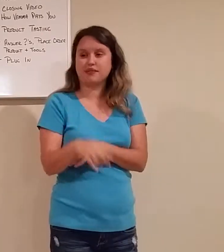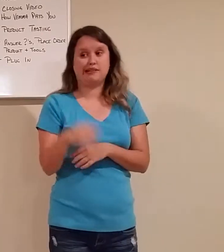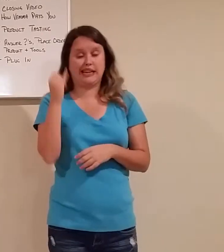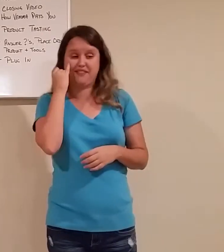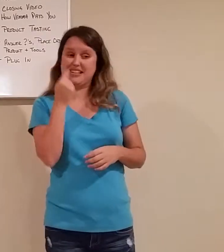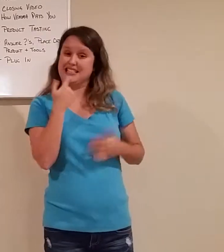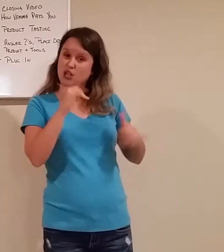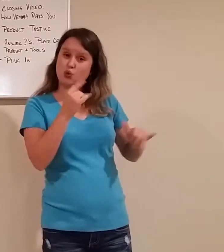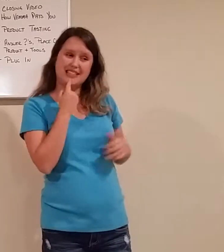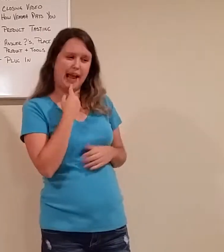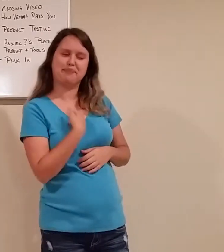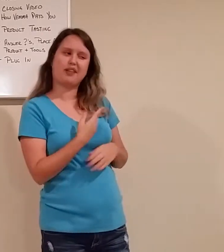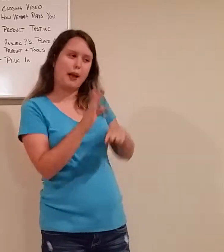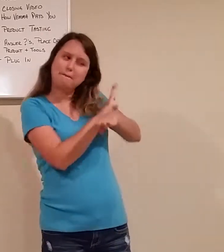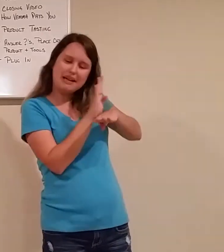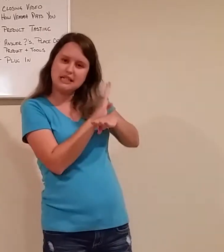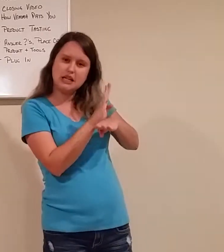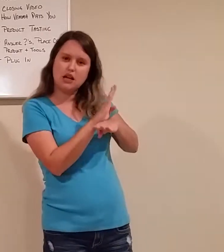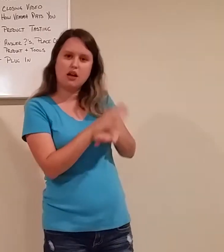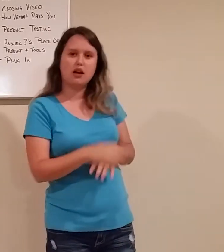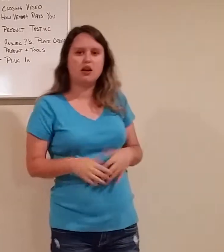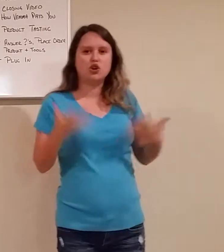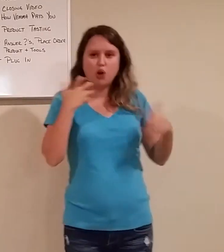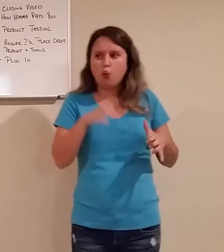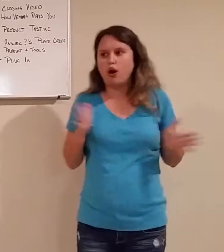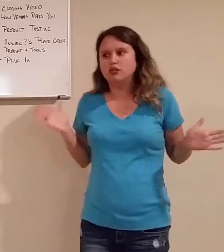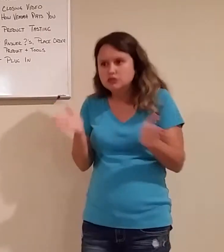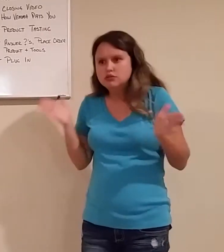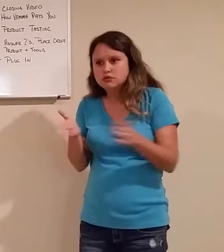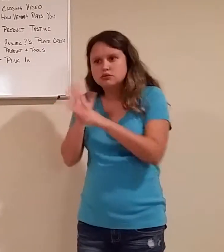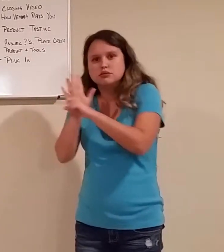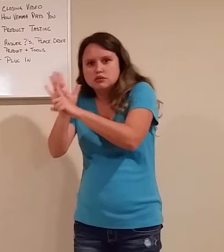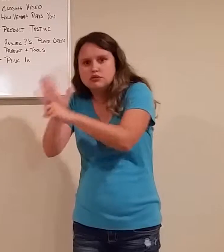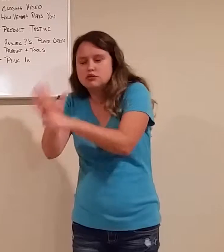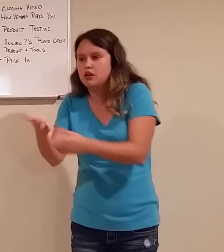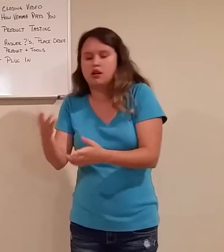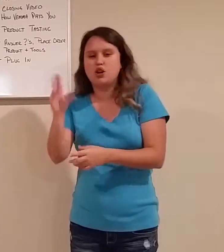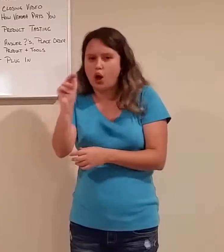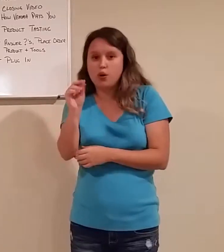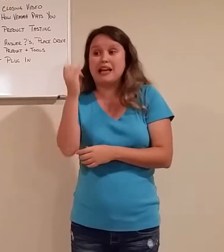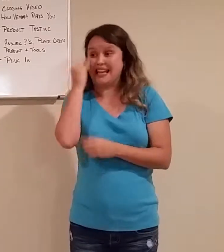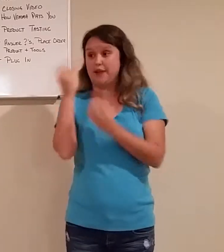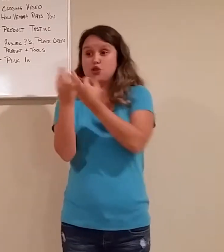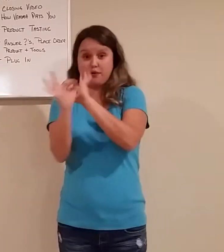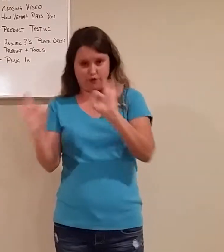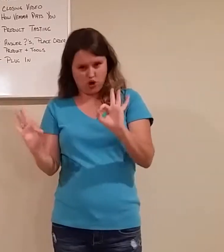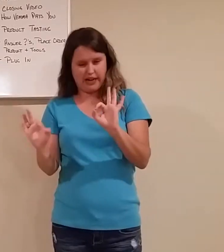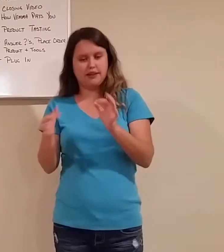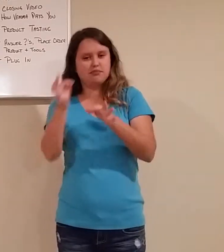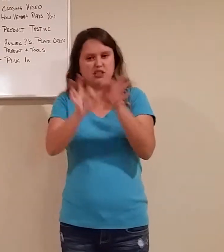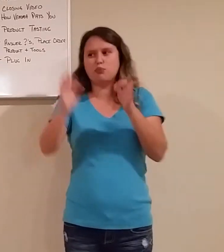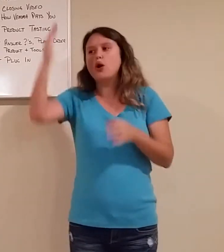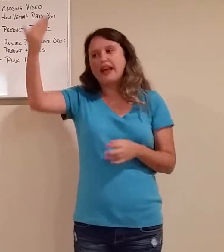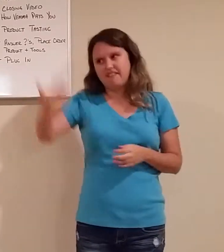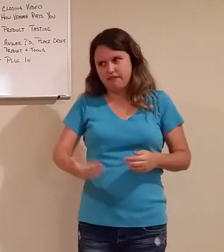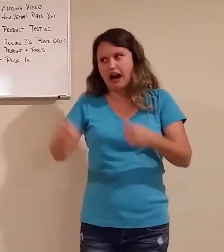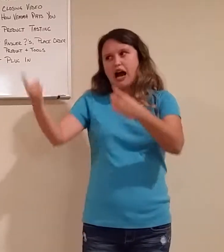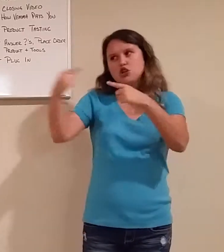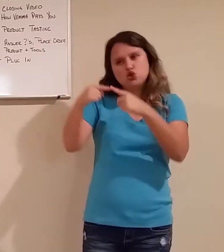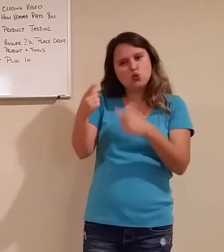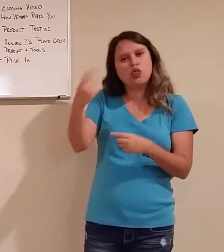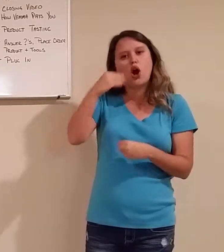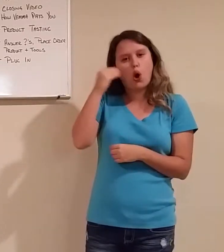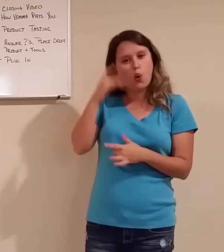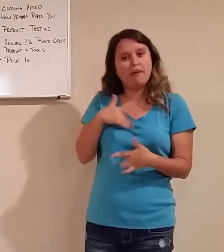they're busy, we don't want to pitch the invitation. If they're free, we want to invite them to our event. It's